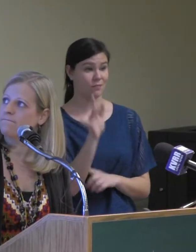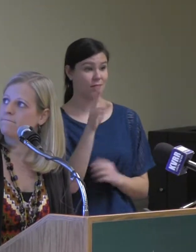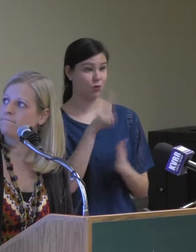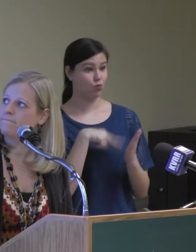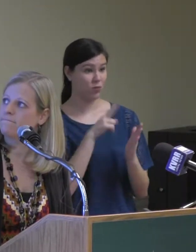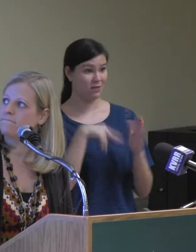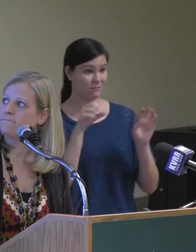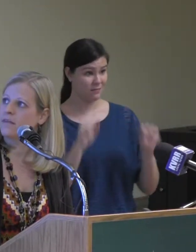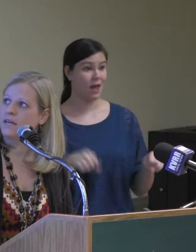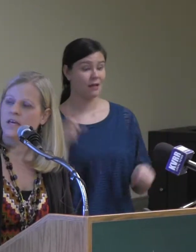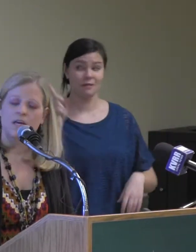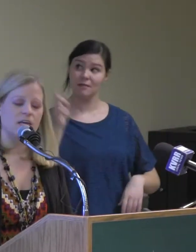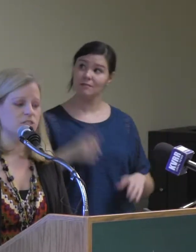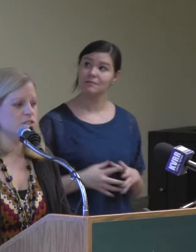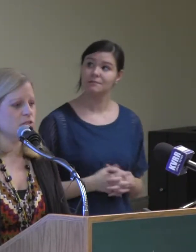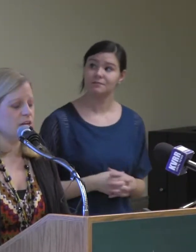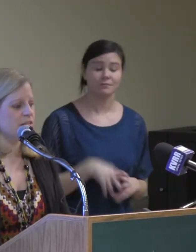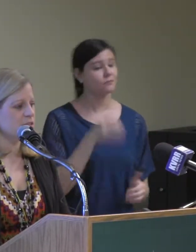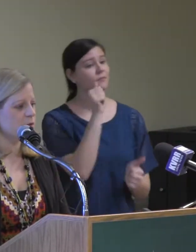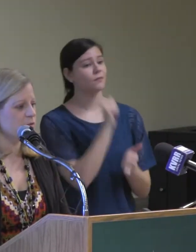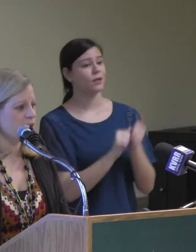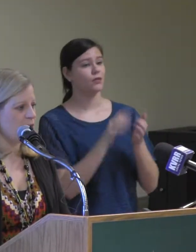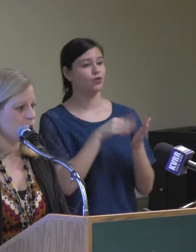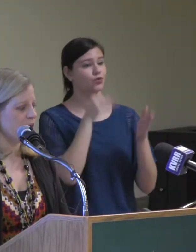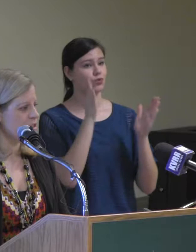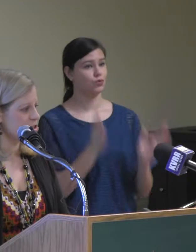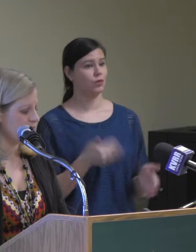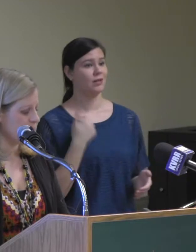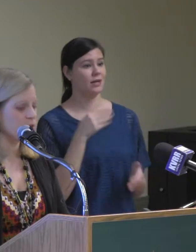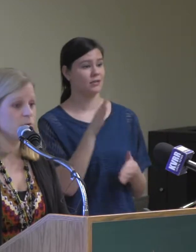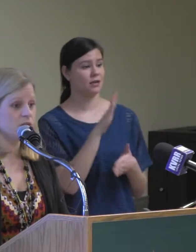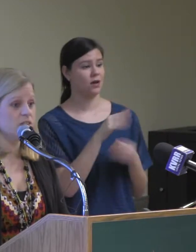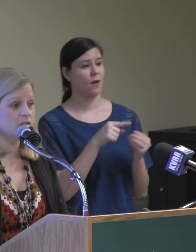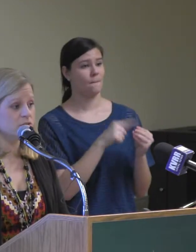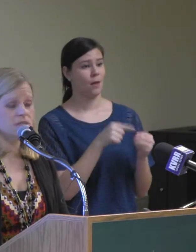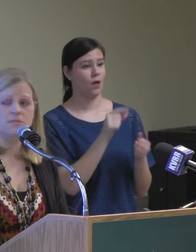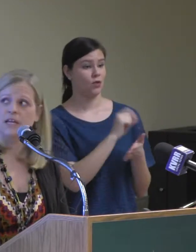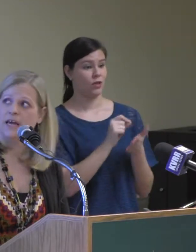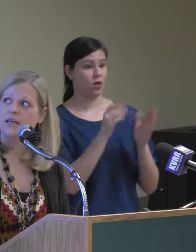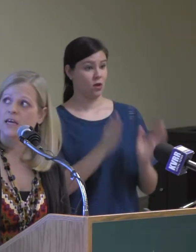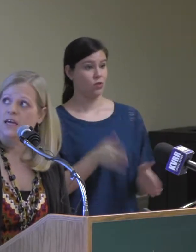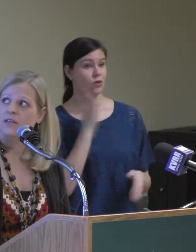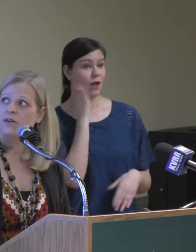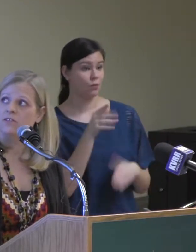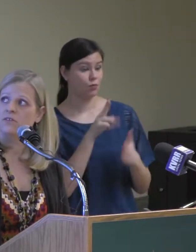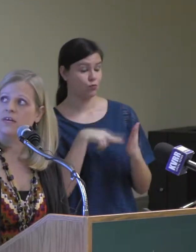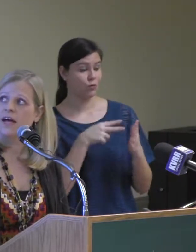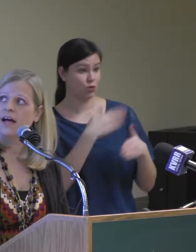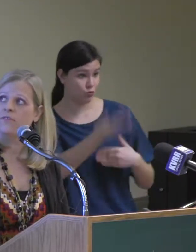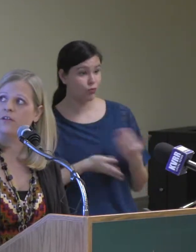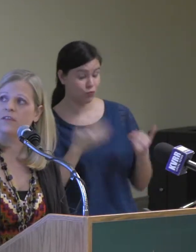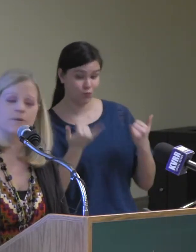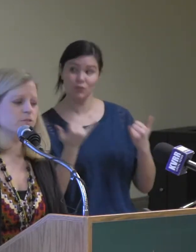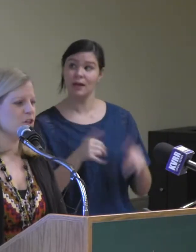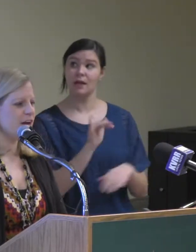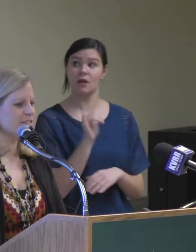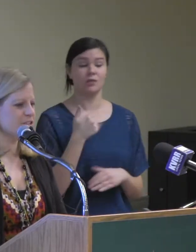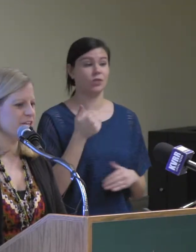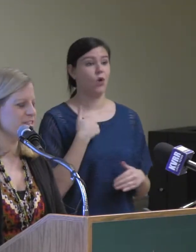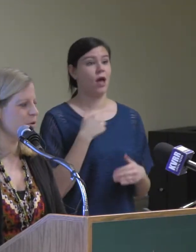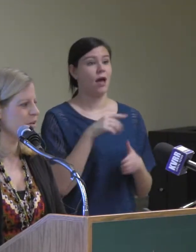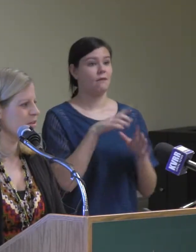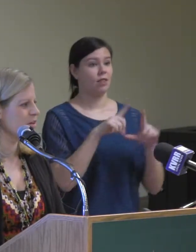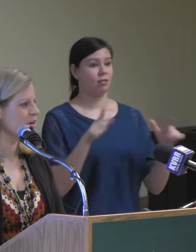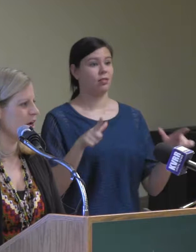read it. Each student has an About the Author page that I'm going to read to introduce them today. And then also they have a language